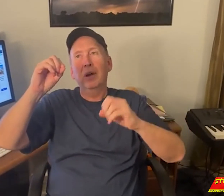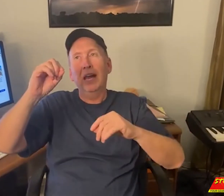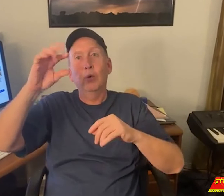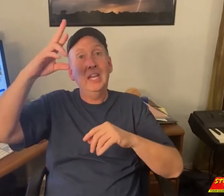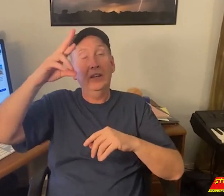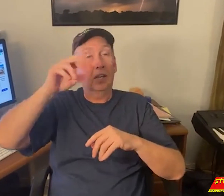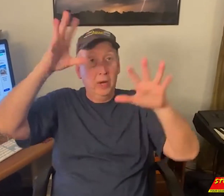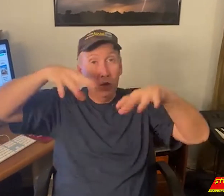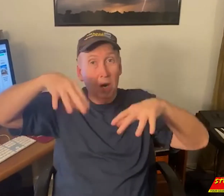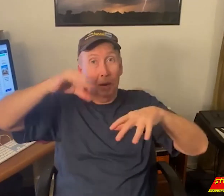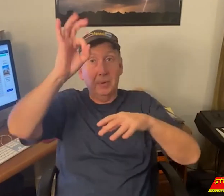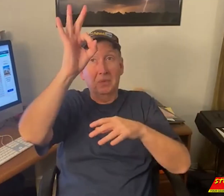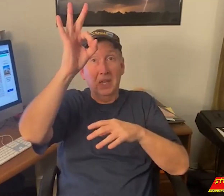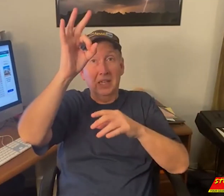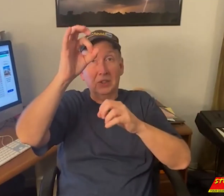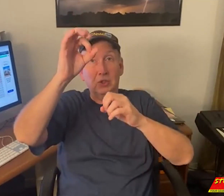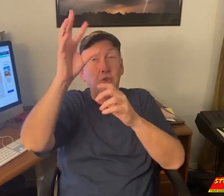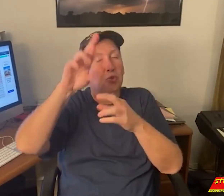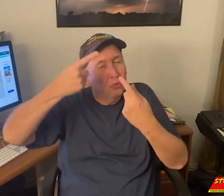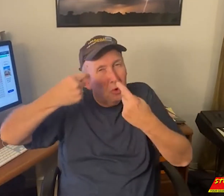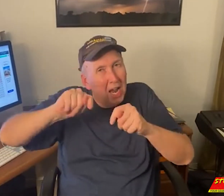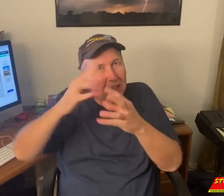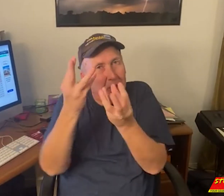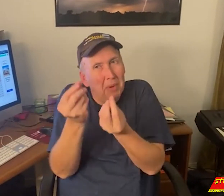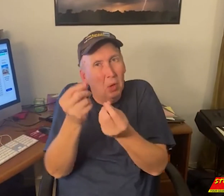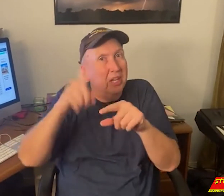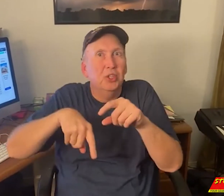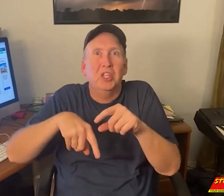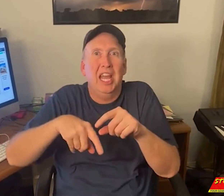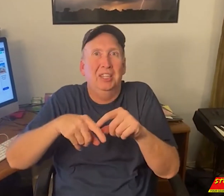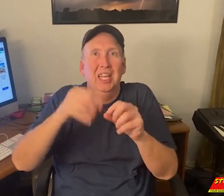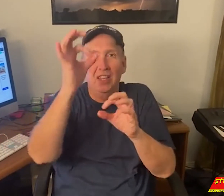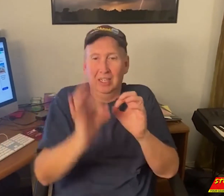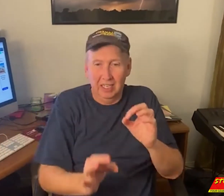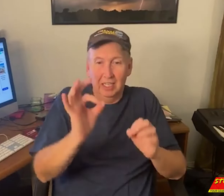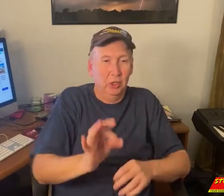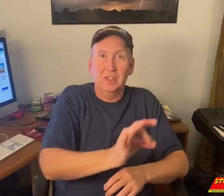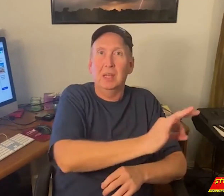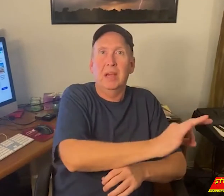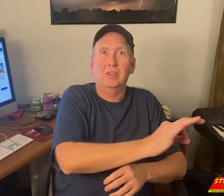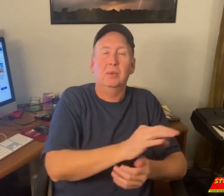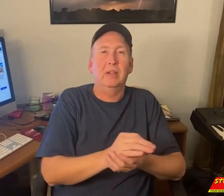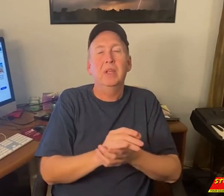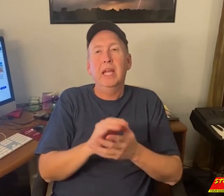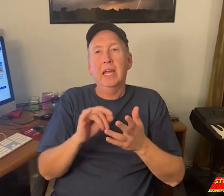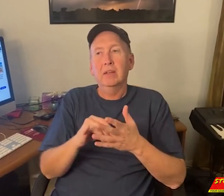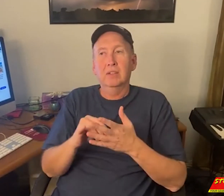a raindrop that tries to melt, but it just can't, and then you can see it bouncing around. And so